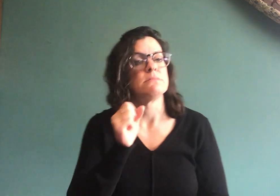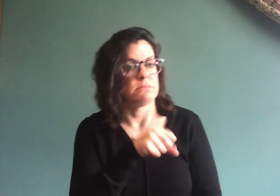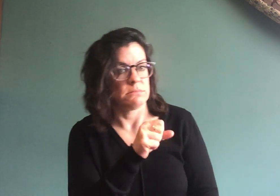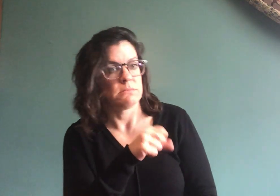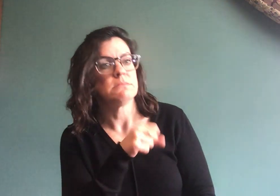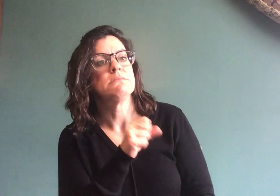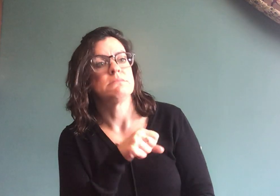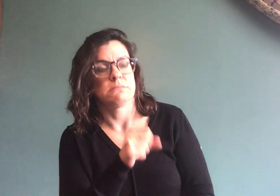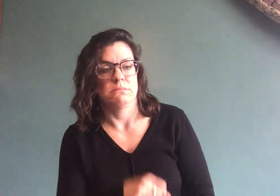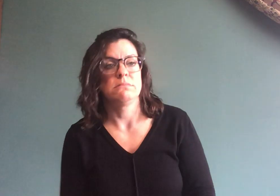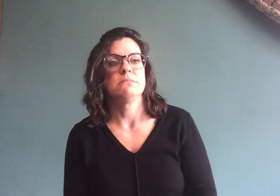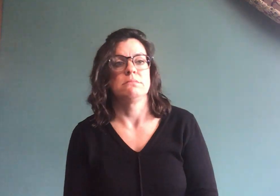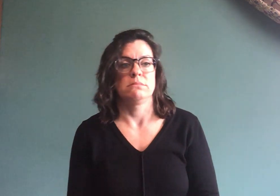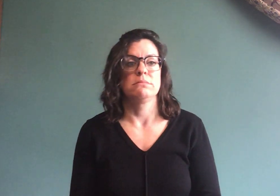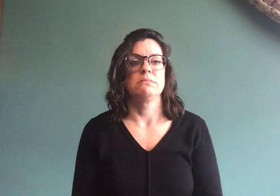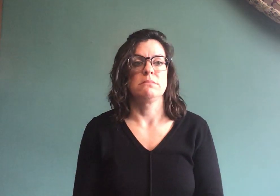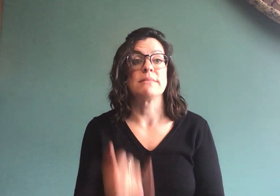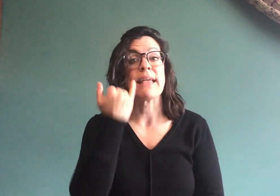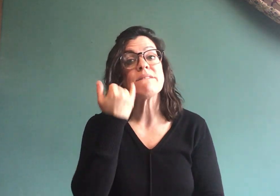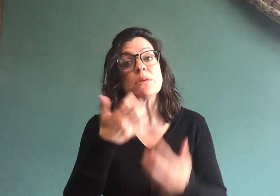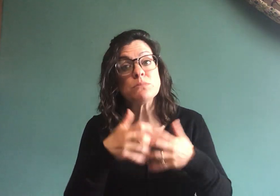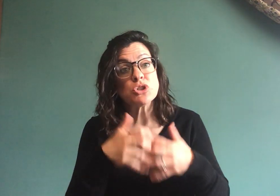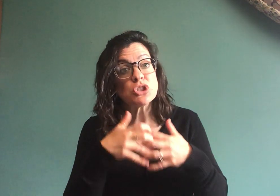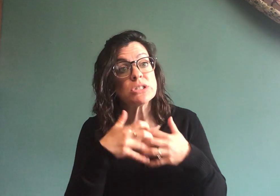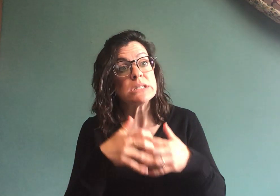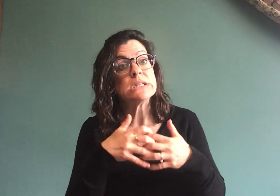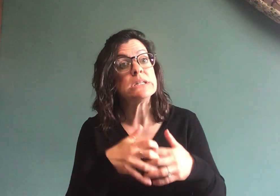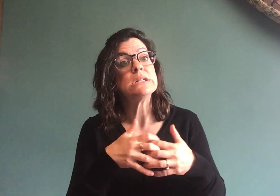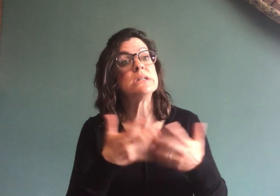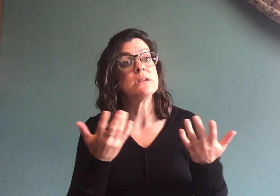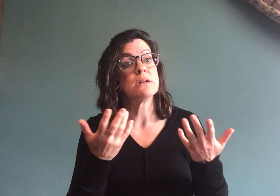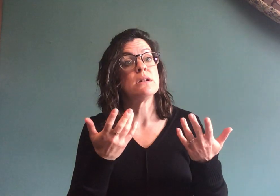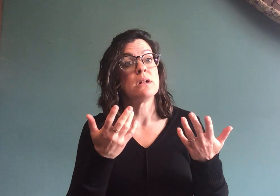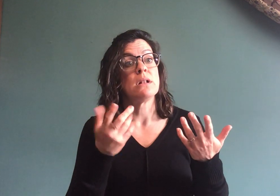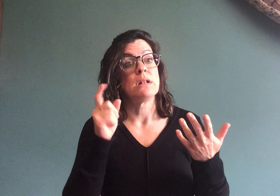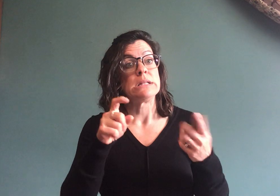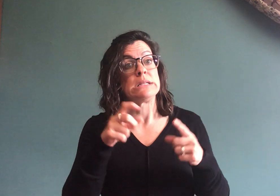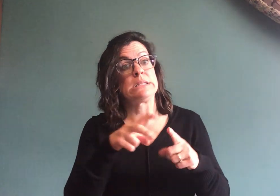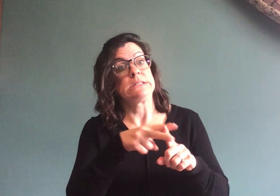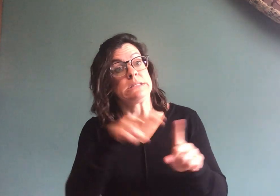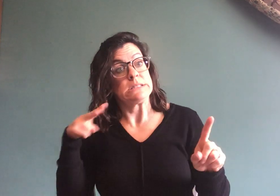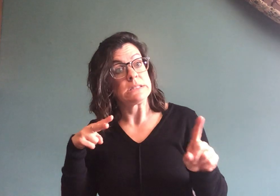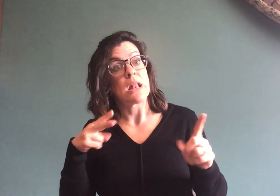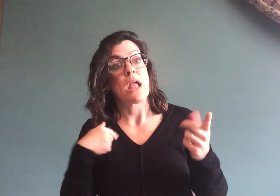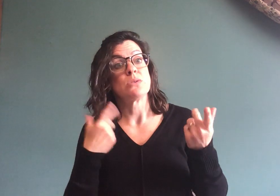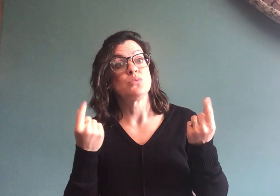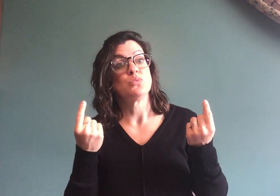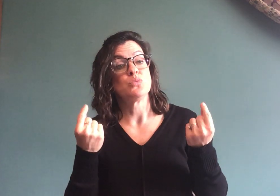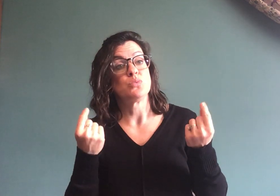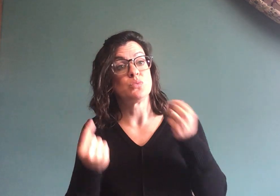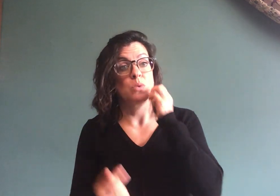turn it on and off. Okay, so once we turn it on or off, which way are we going to do it if we're going to change the blades?